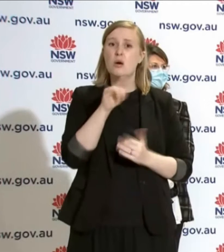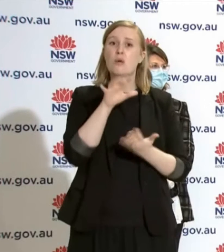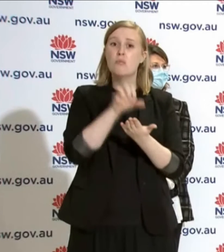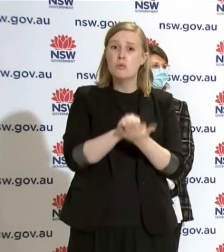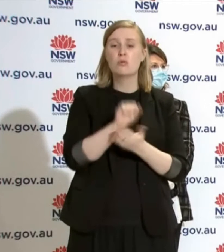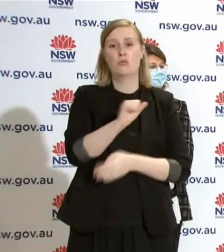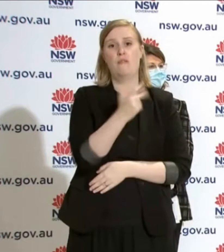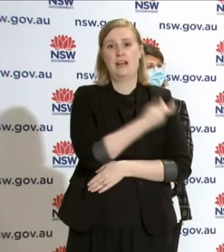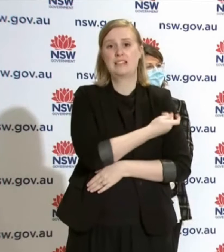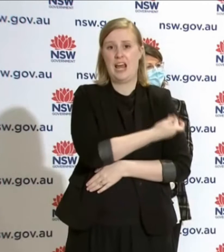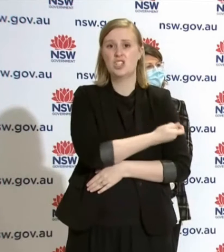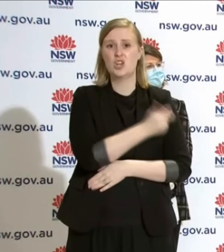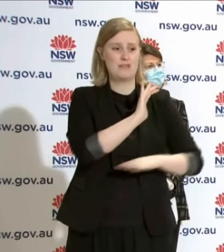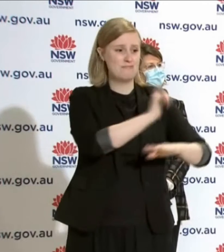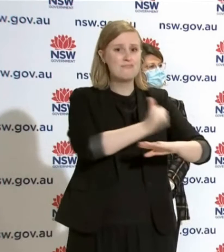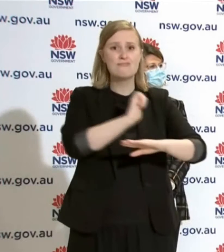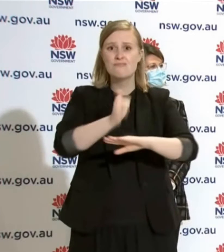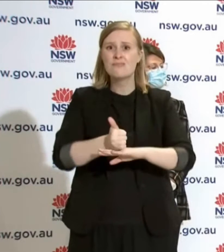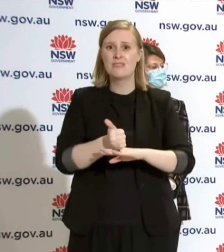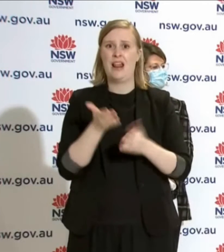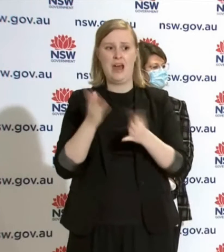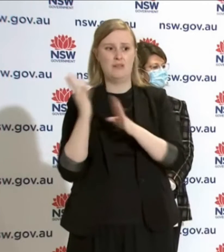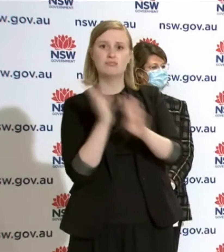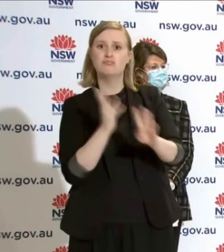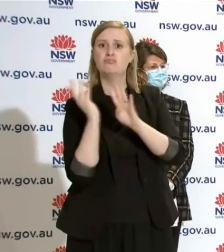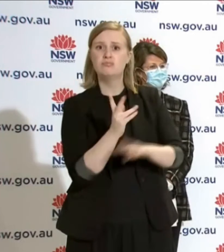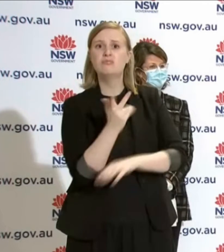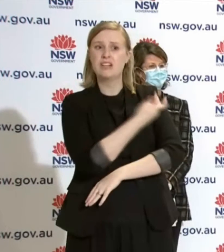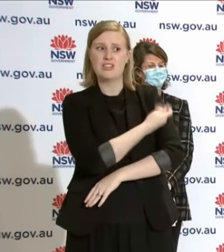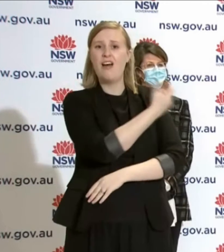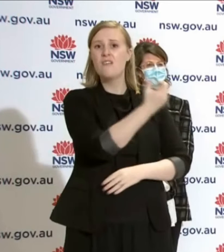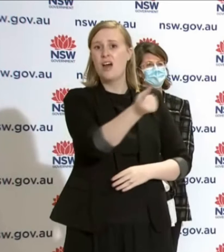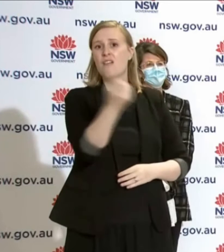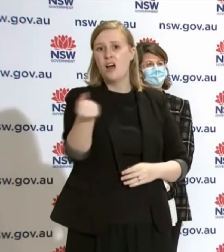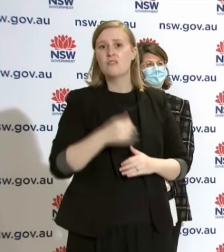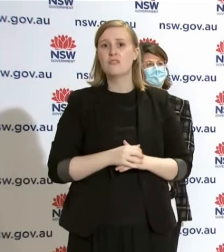points throughout the regions. Newcastle is settling,